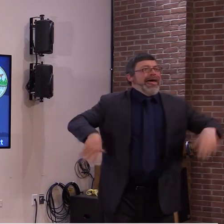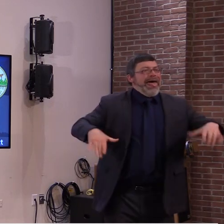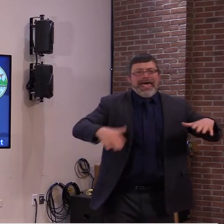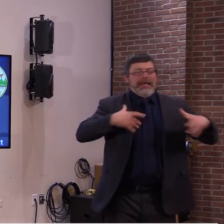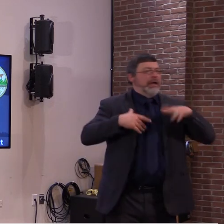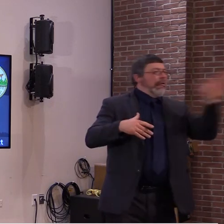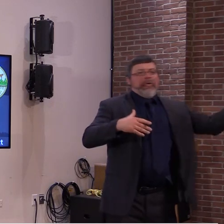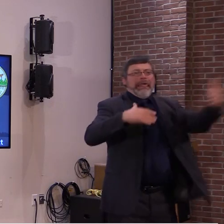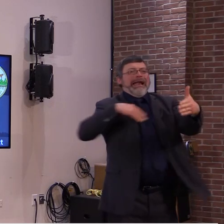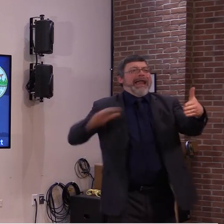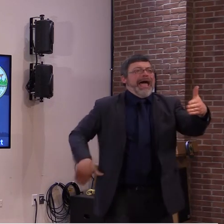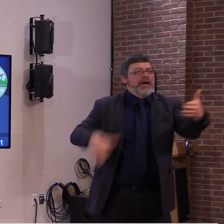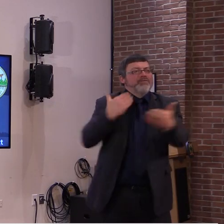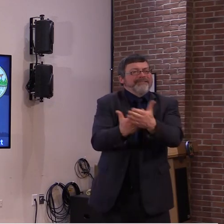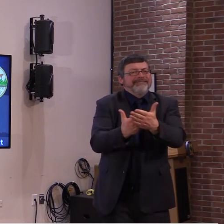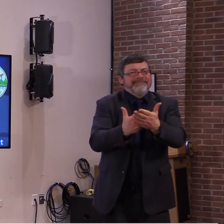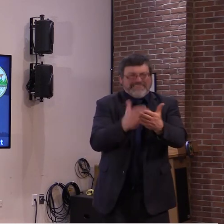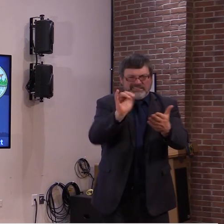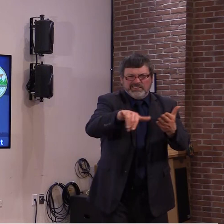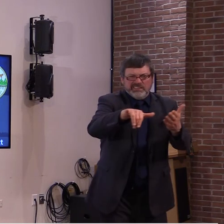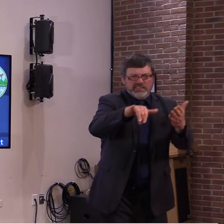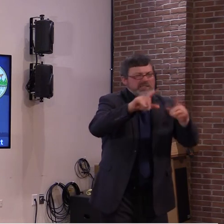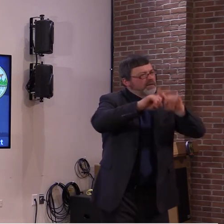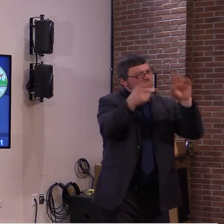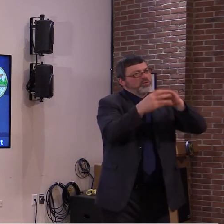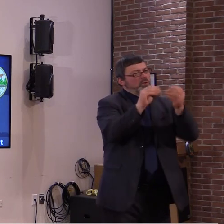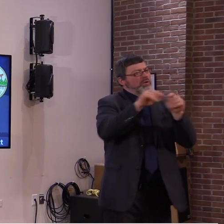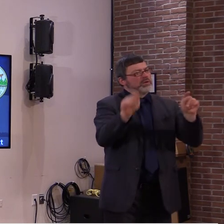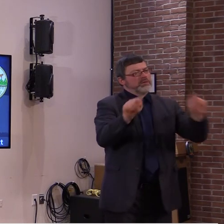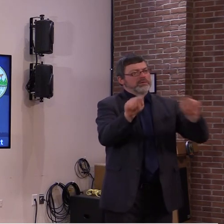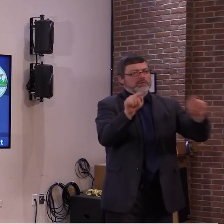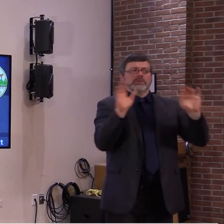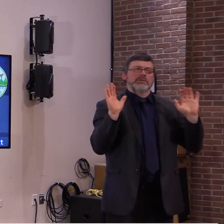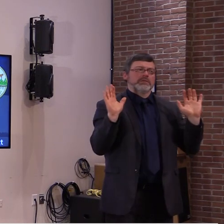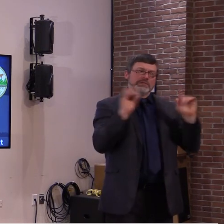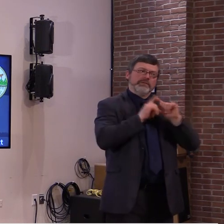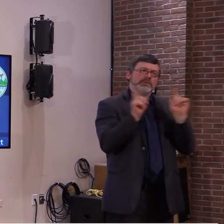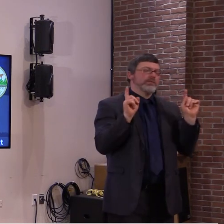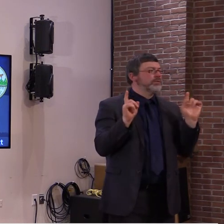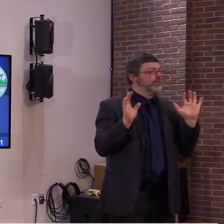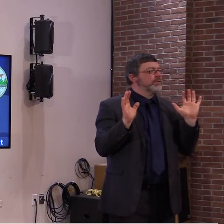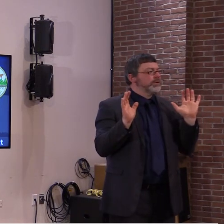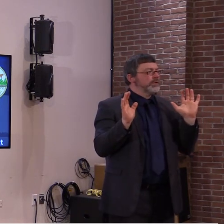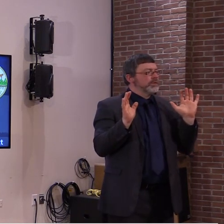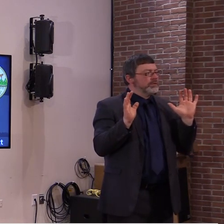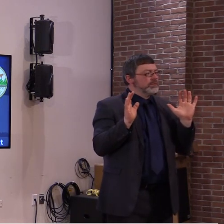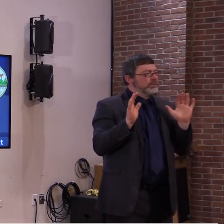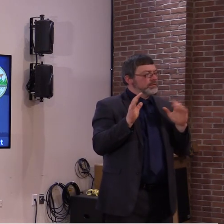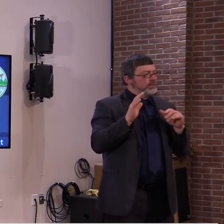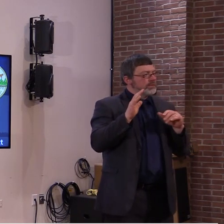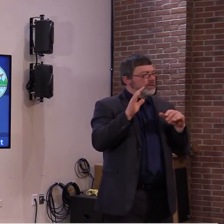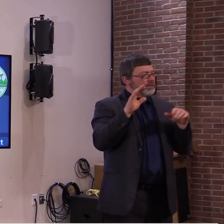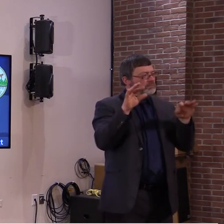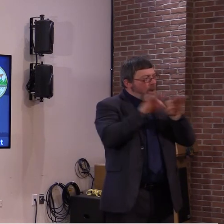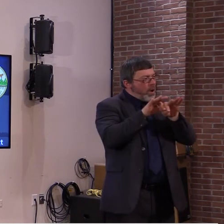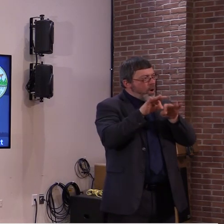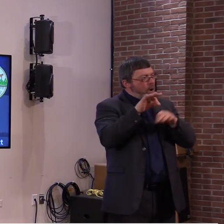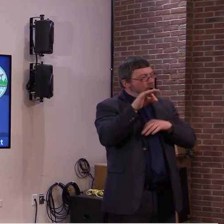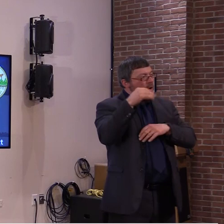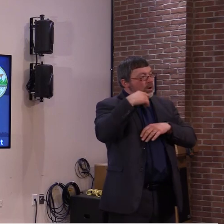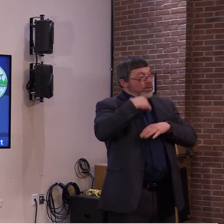Vermont, that 70 to 80% uptake of the vaccine should be